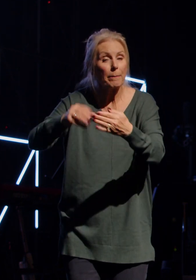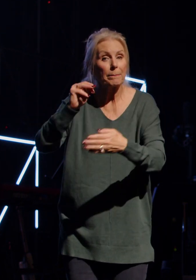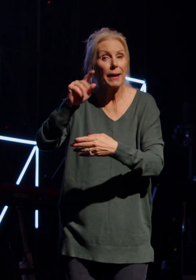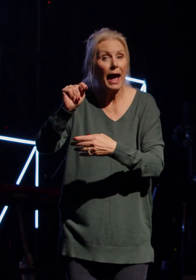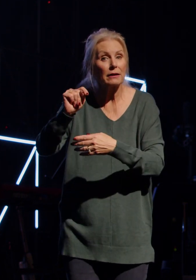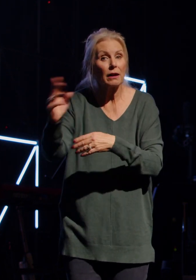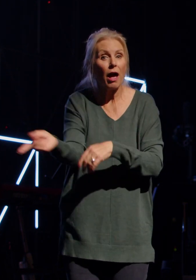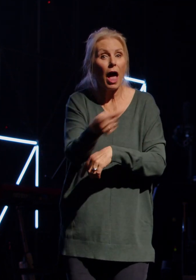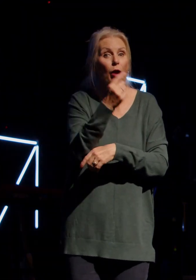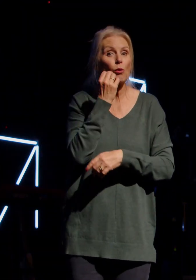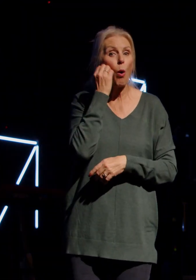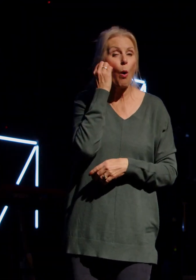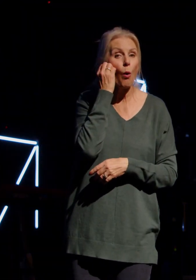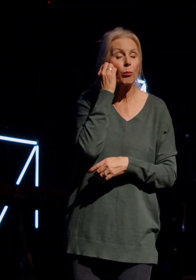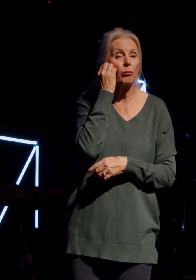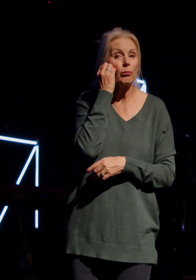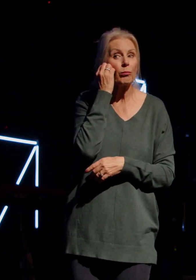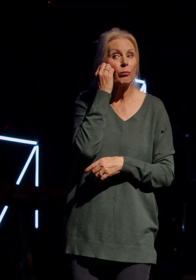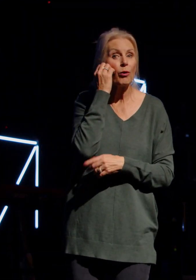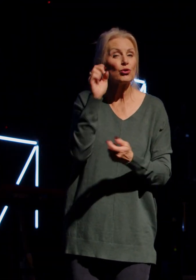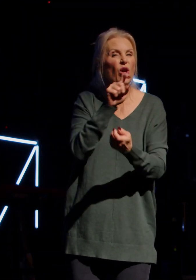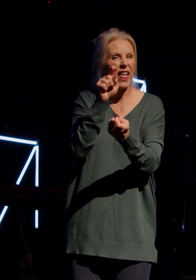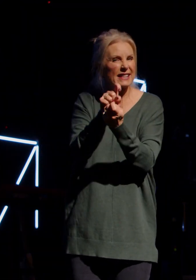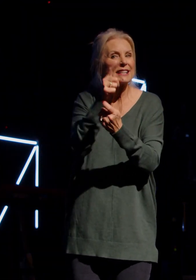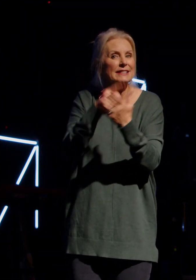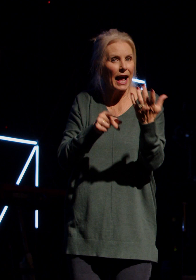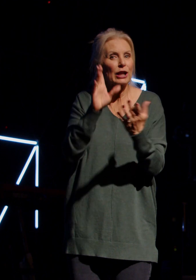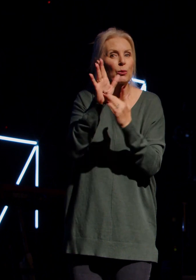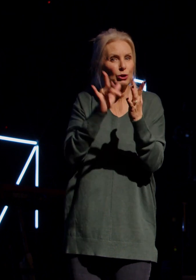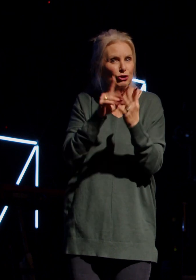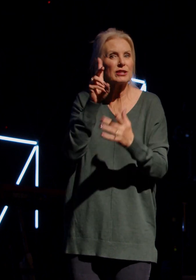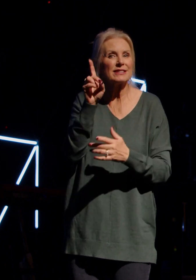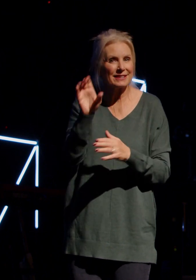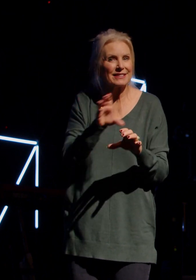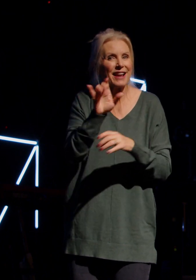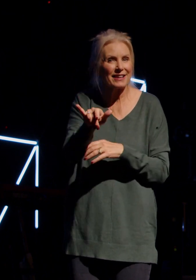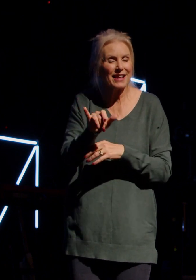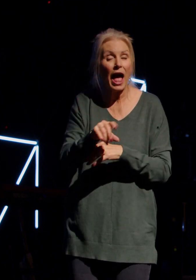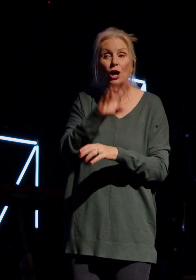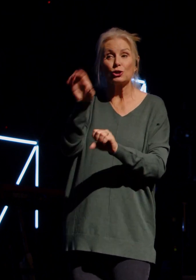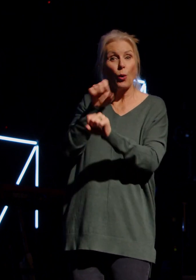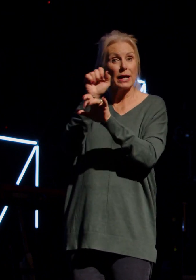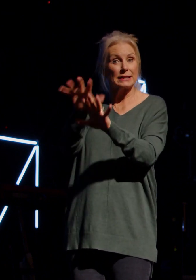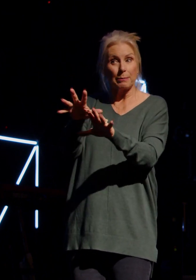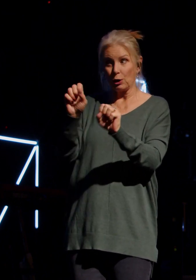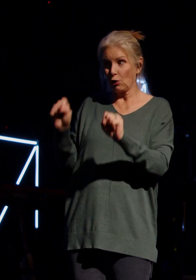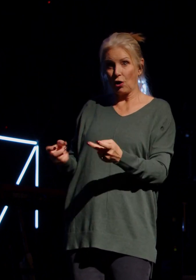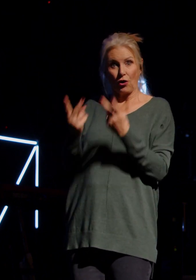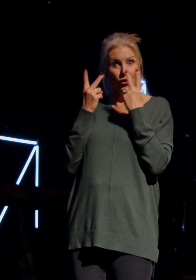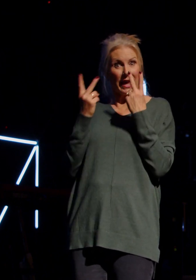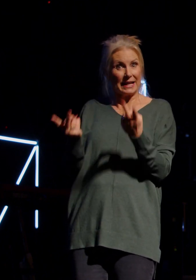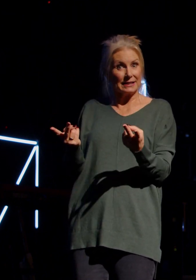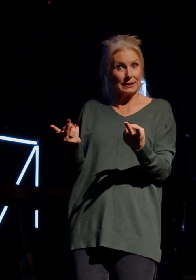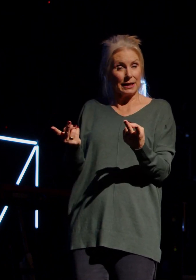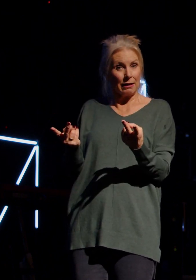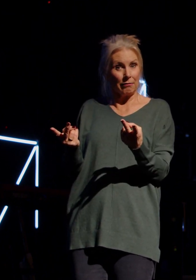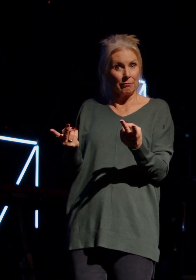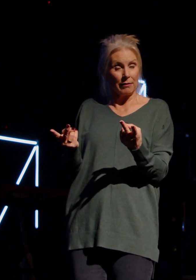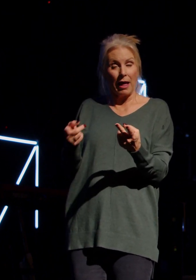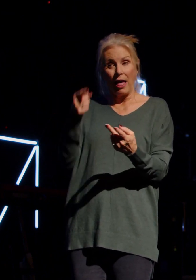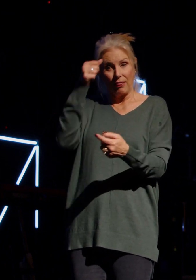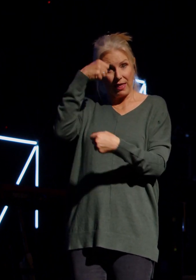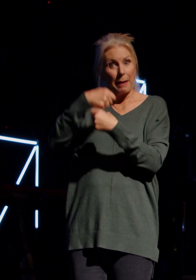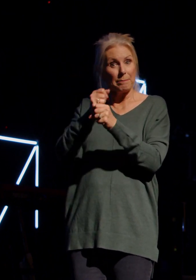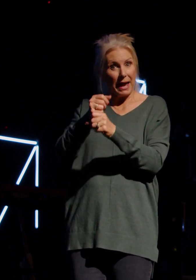does. So the point is that Jesus does a miracle they can see in making this